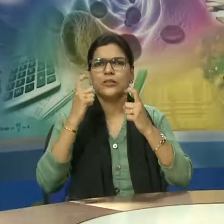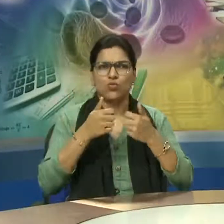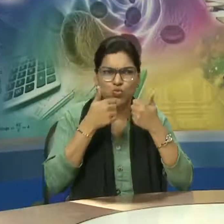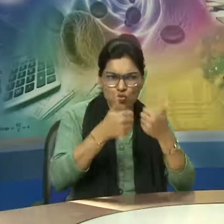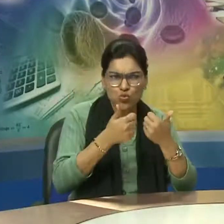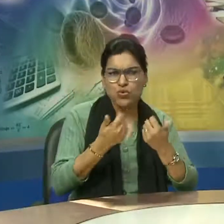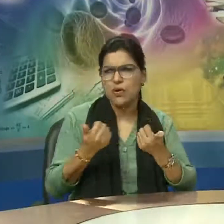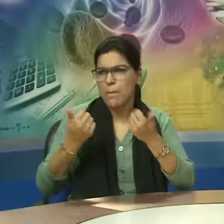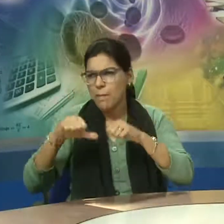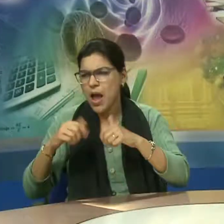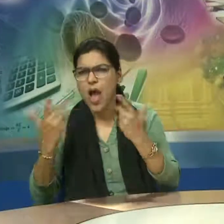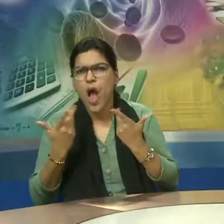Considered.